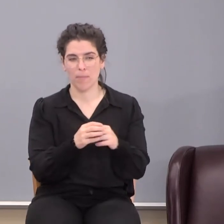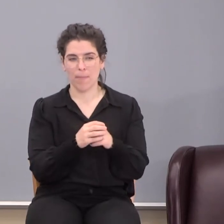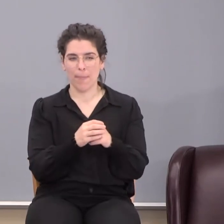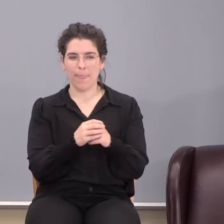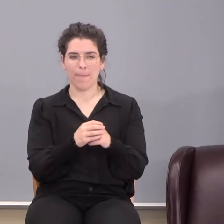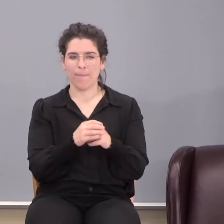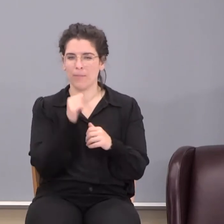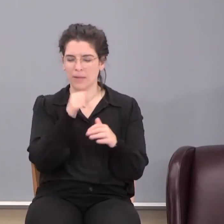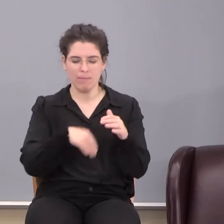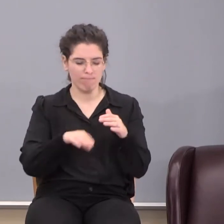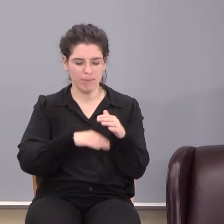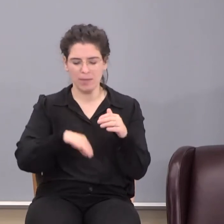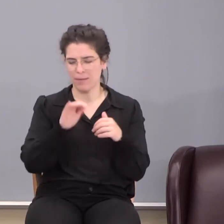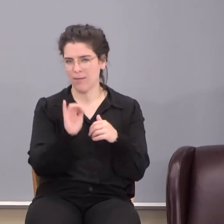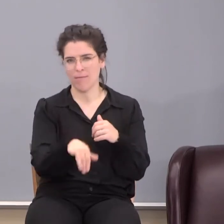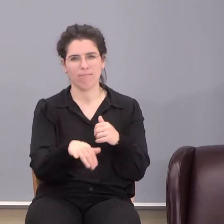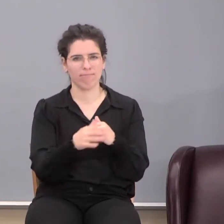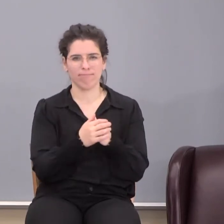No, it's not based on any of that.